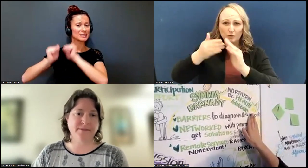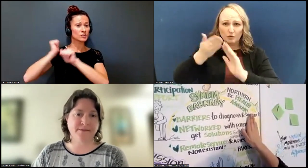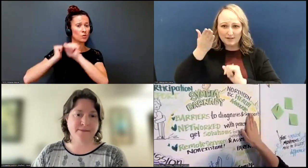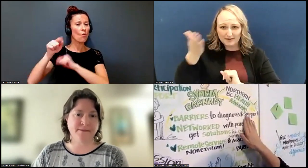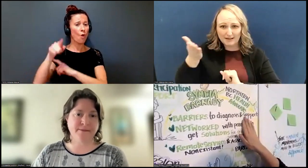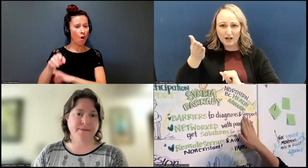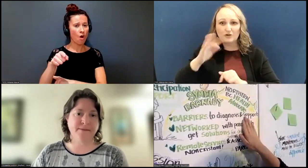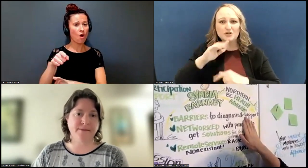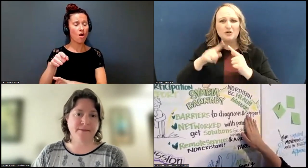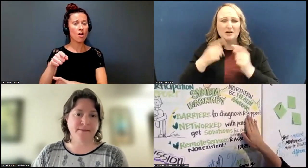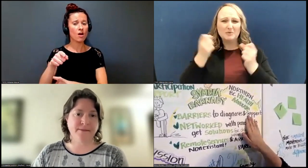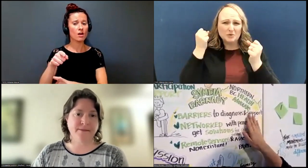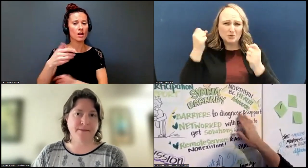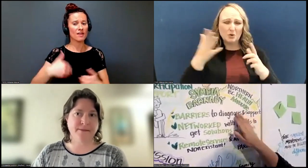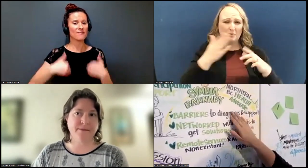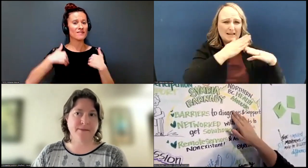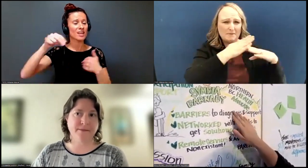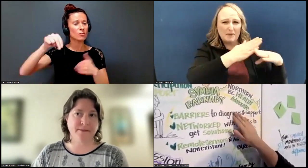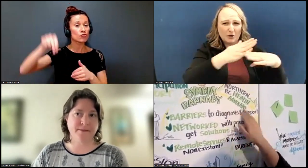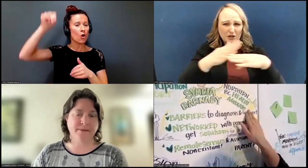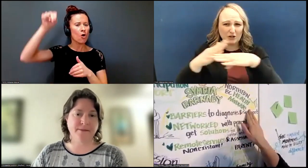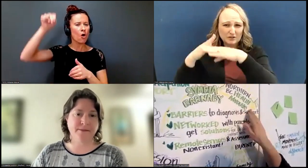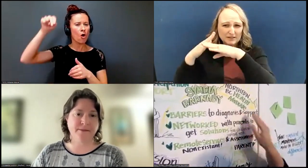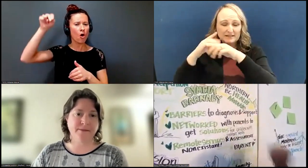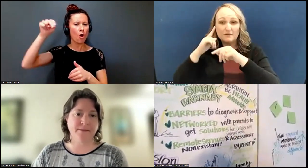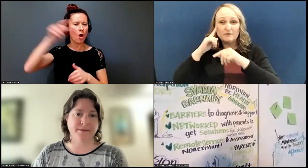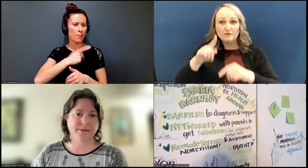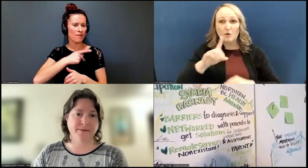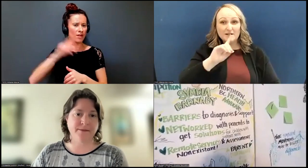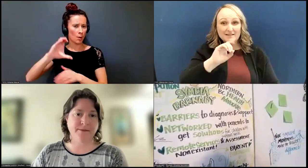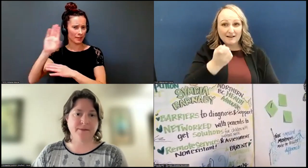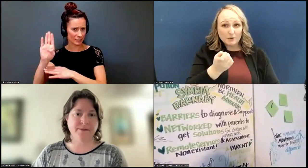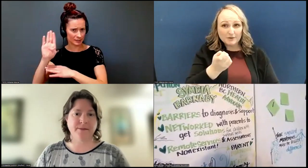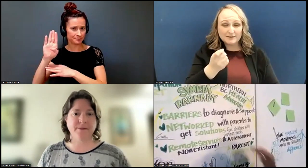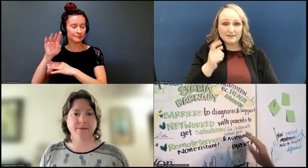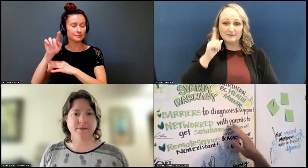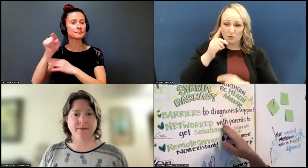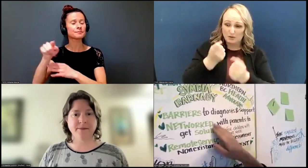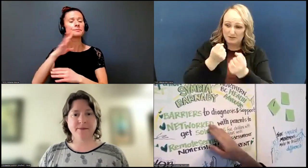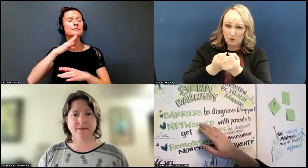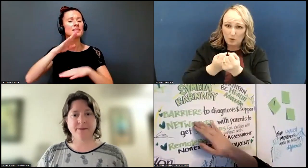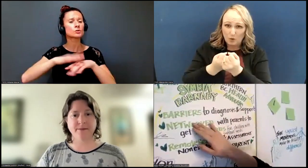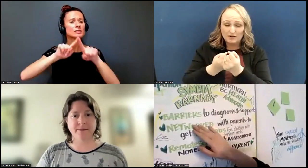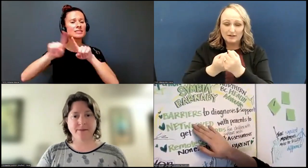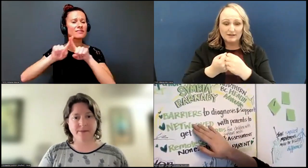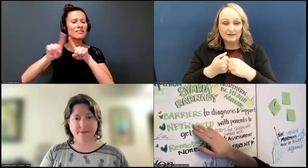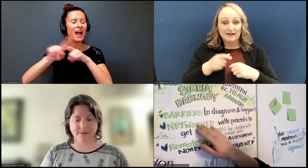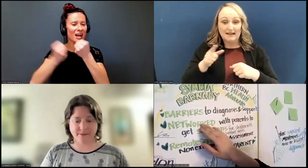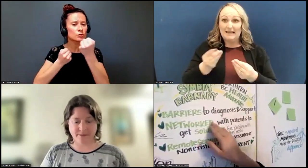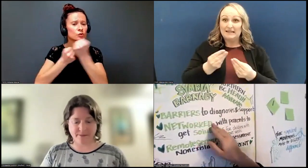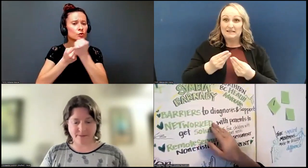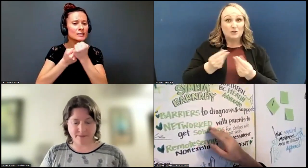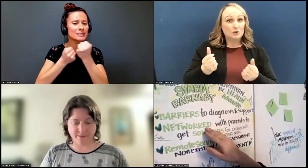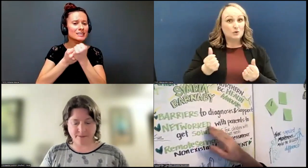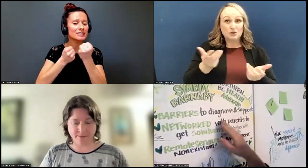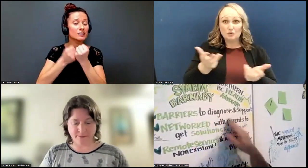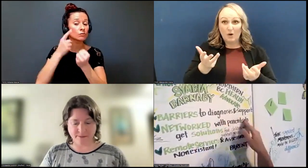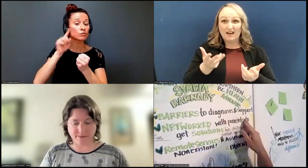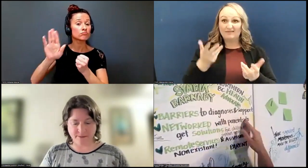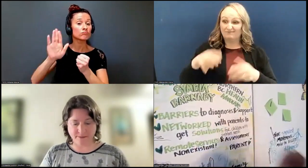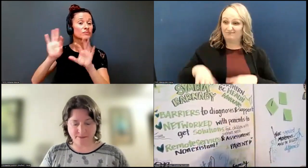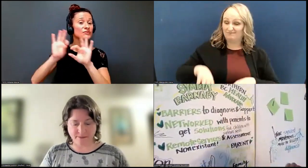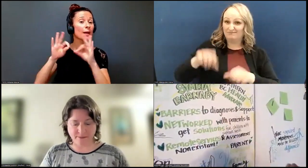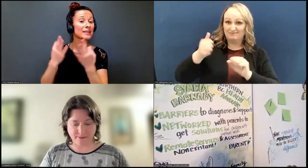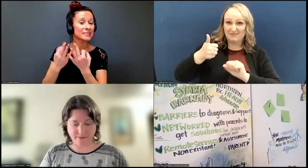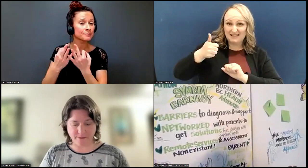how many barriers there were to diagnosis and support for her and her family, and that the solution was that they took it upon themselves. They networked